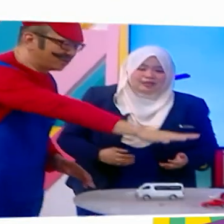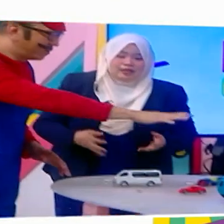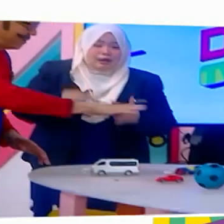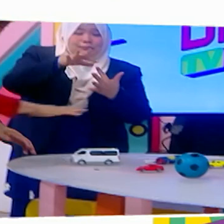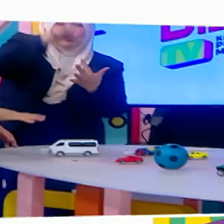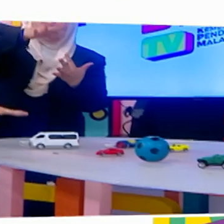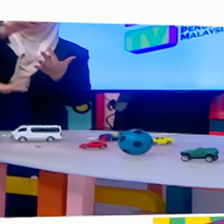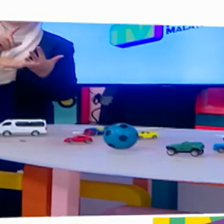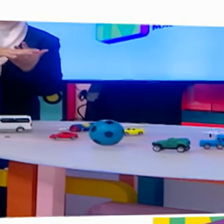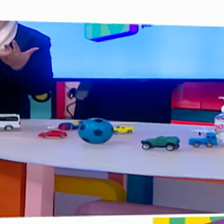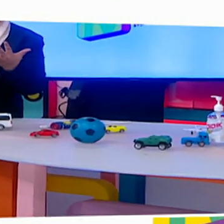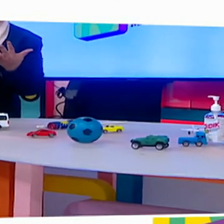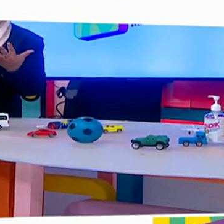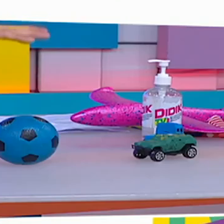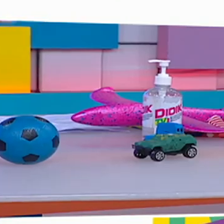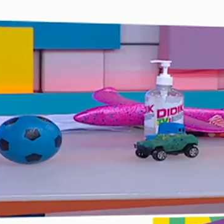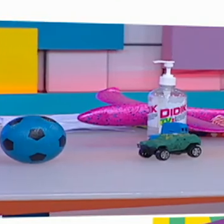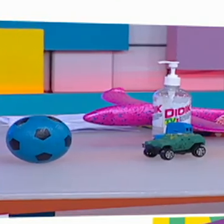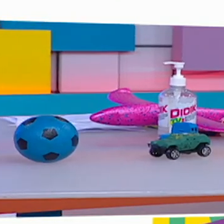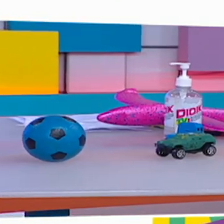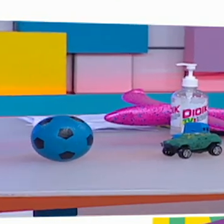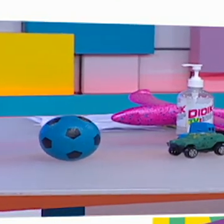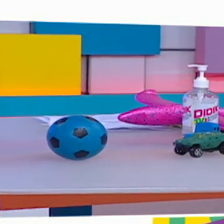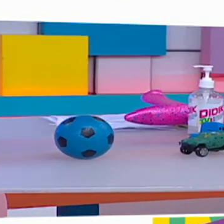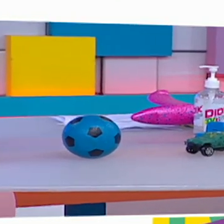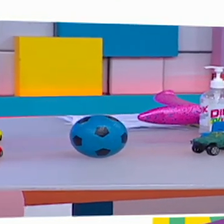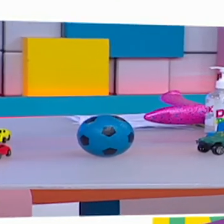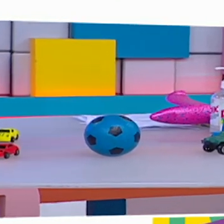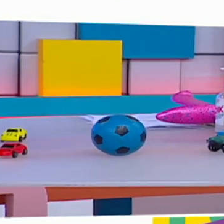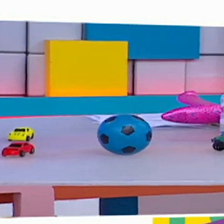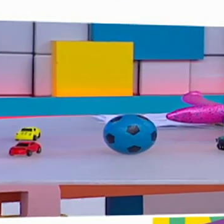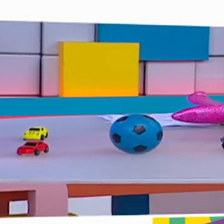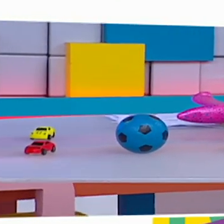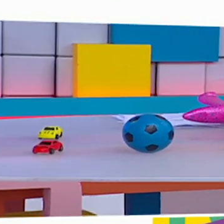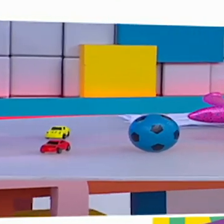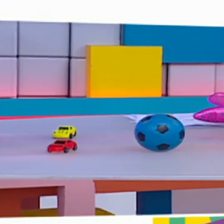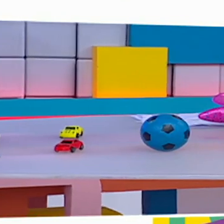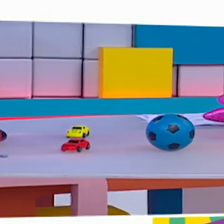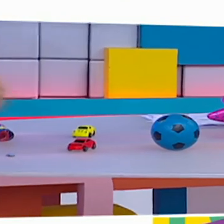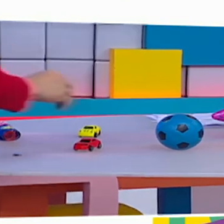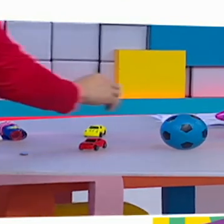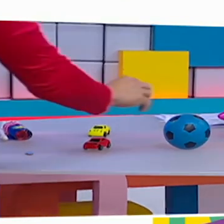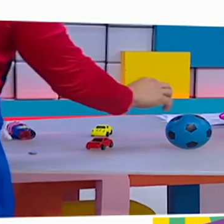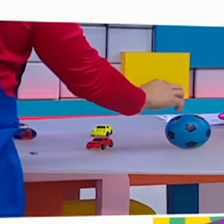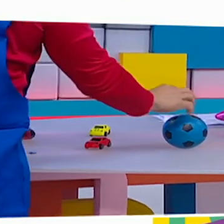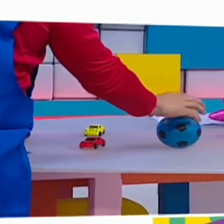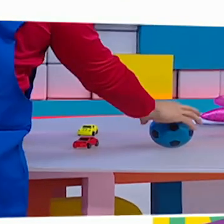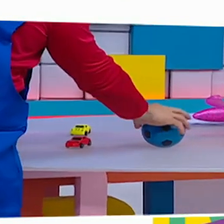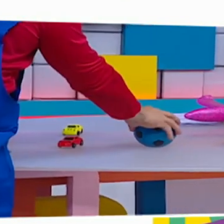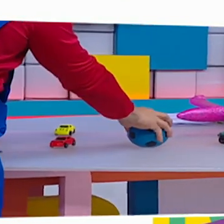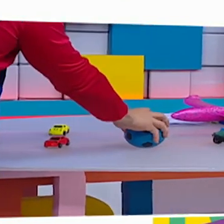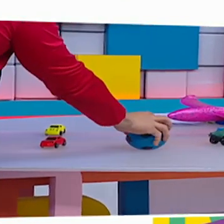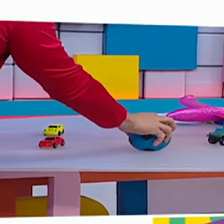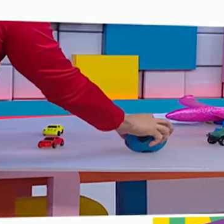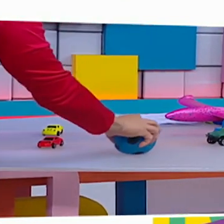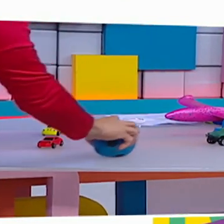this toy here? Choose which toy you want. Okay, the first one I will choose. Okay, this is not a toy. I'll put